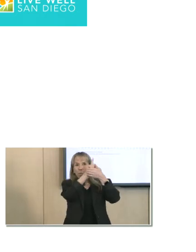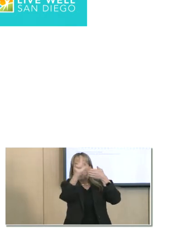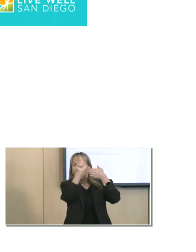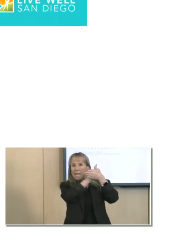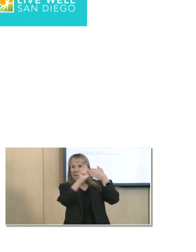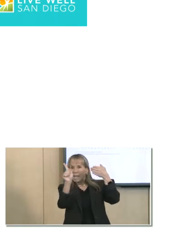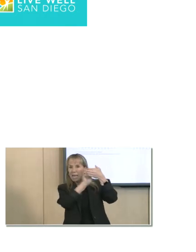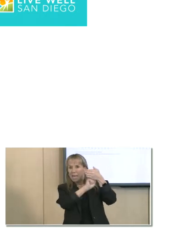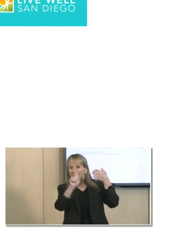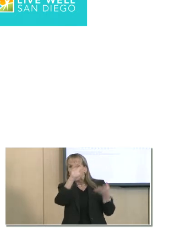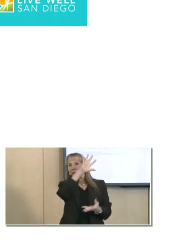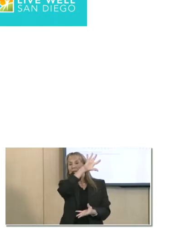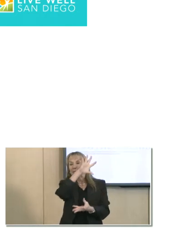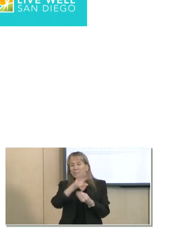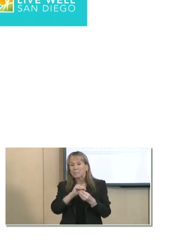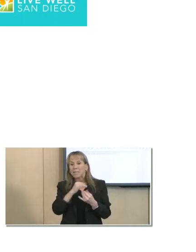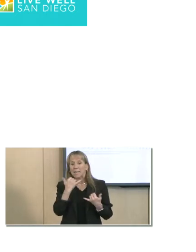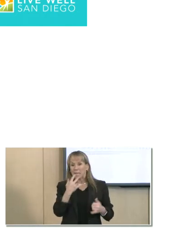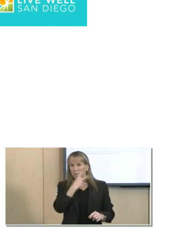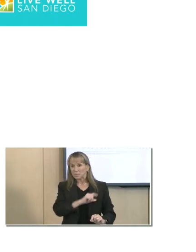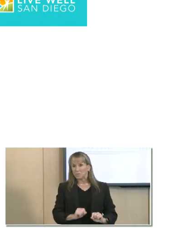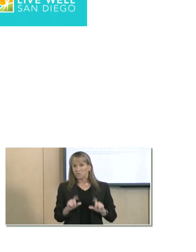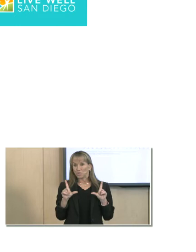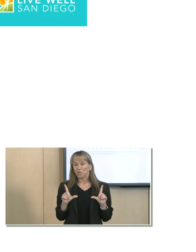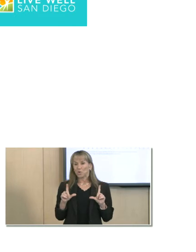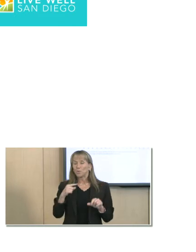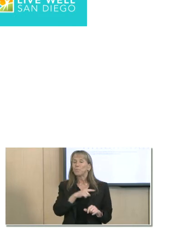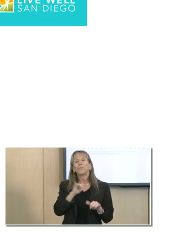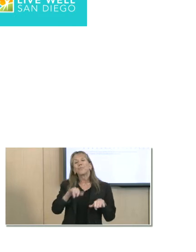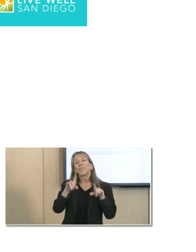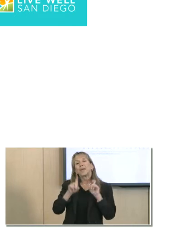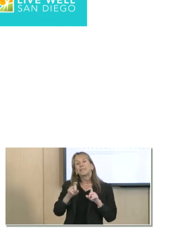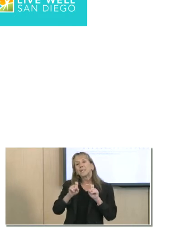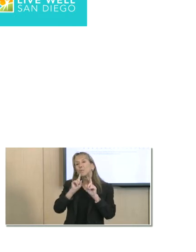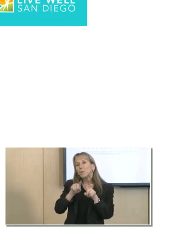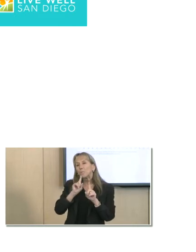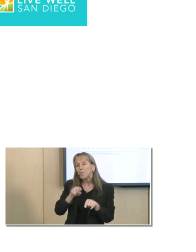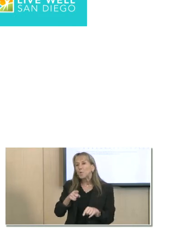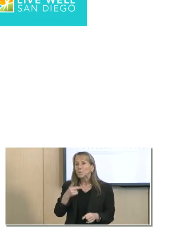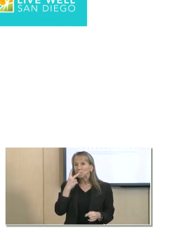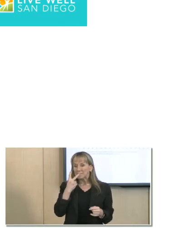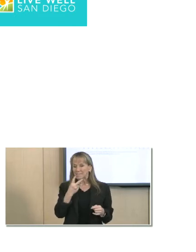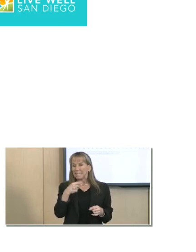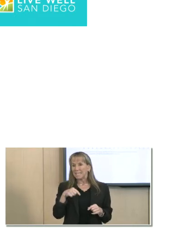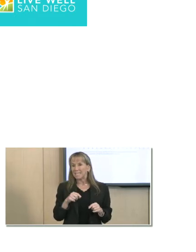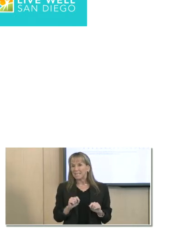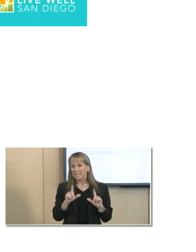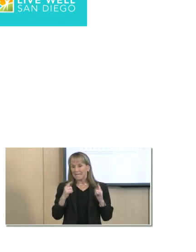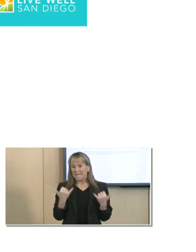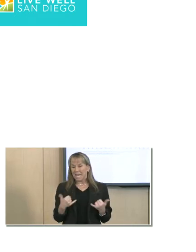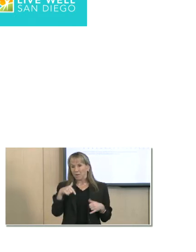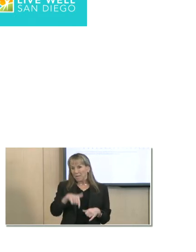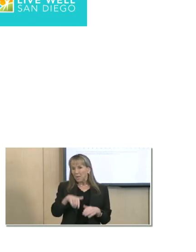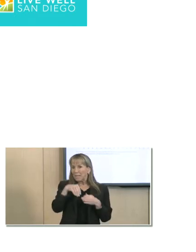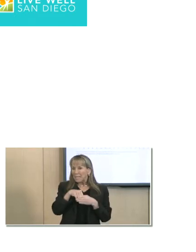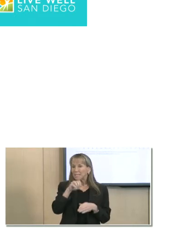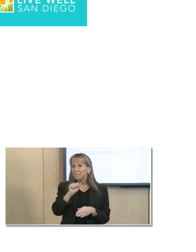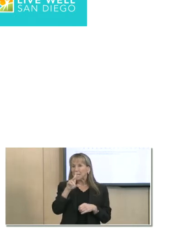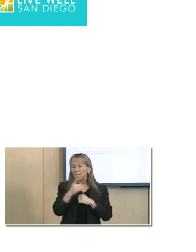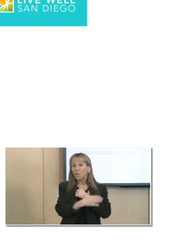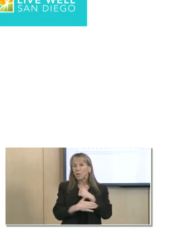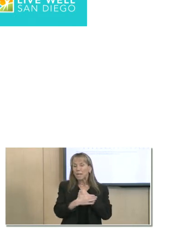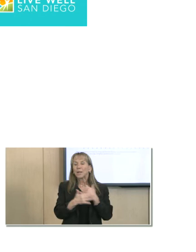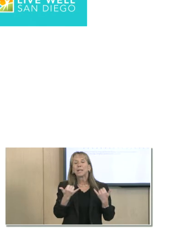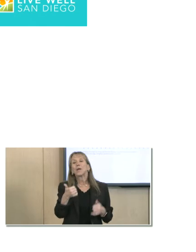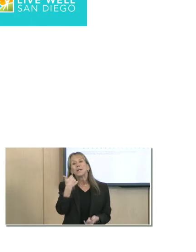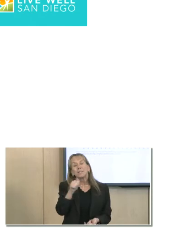go to our next chart. This is our testing reports. This shows that presently in San Diego County, there has been at